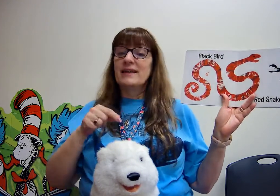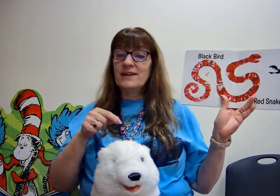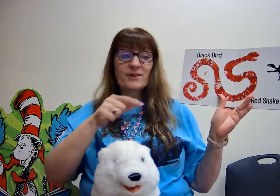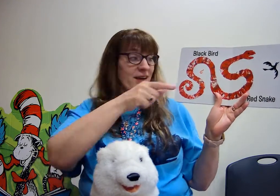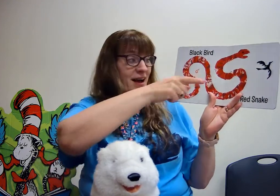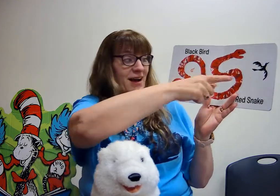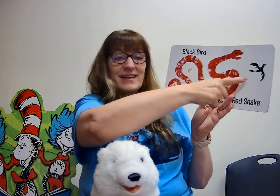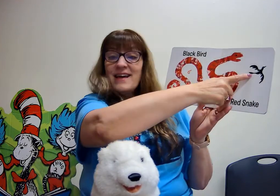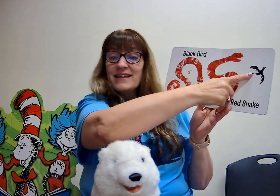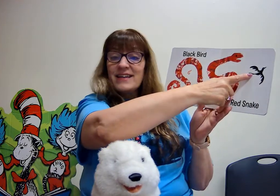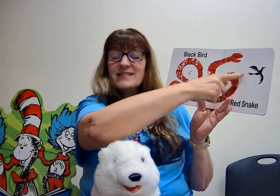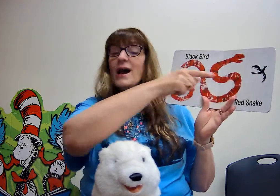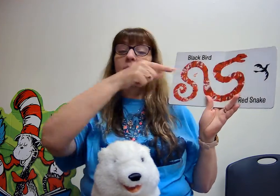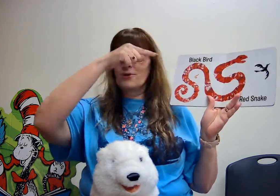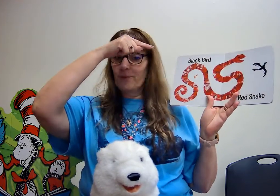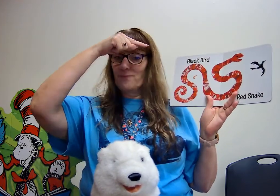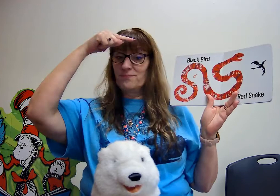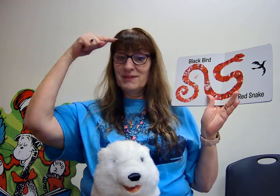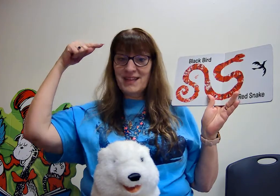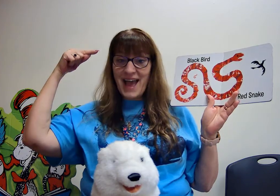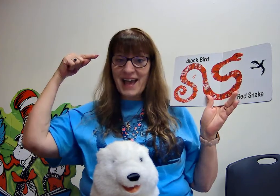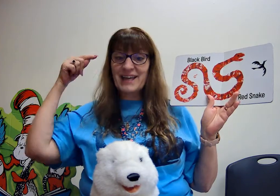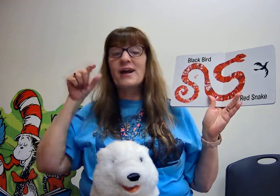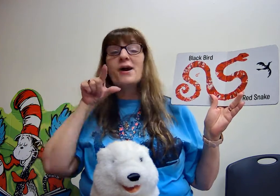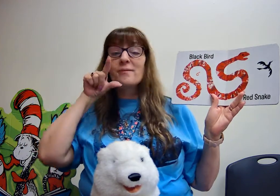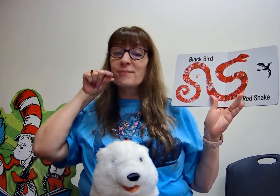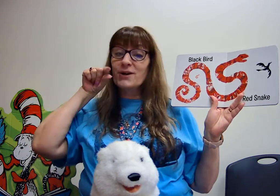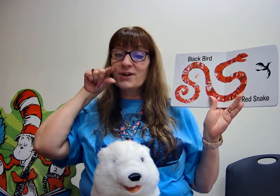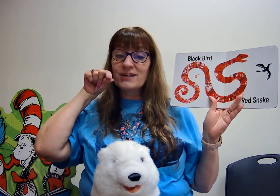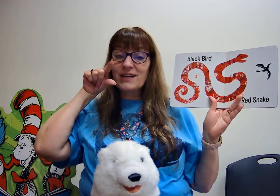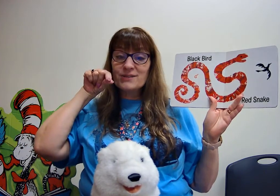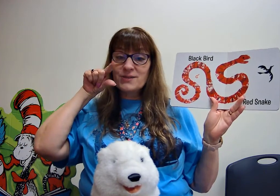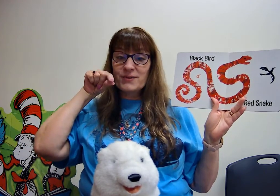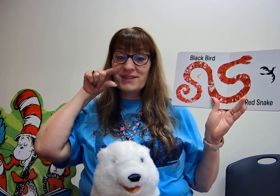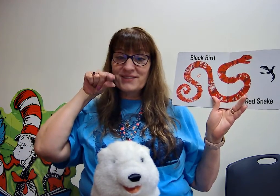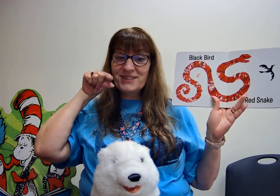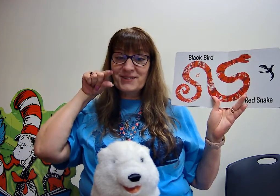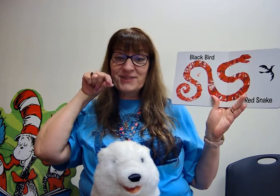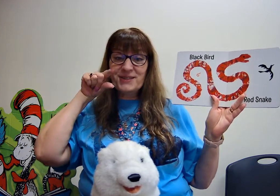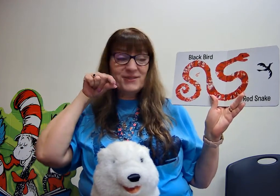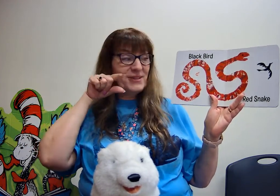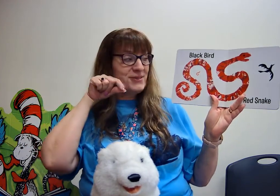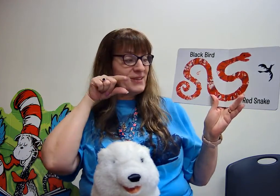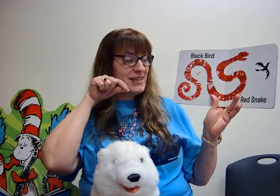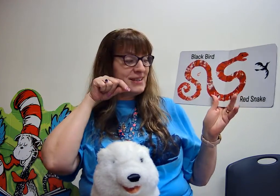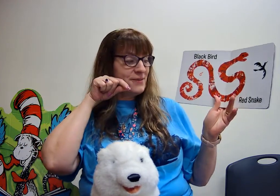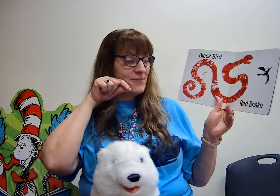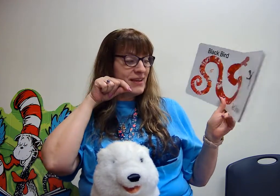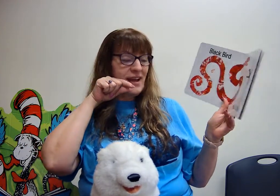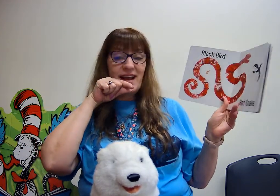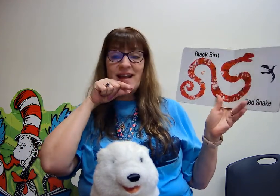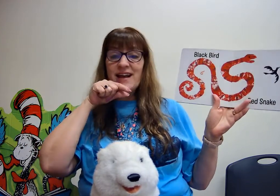Here, again, is our black bird. Tweet, tweet, tweet, tweet, tweet, tweet. And